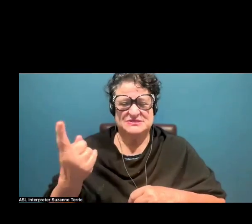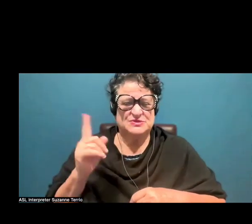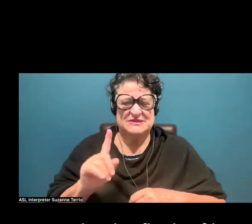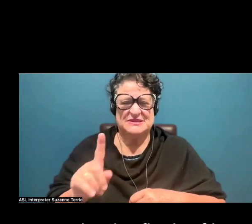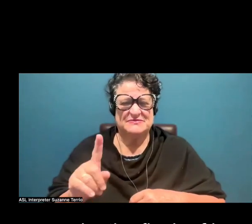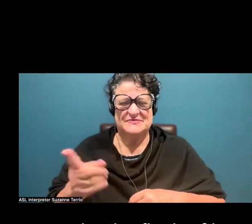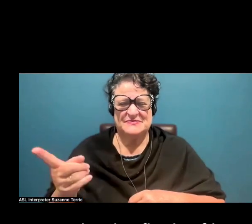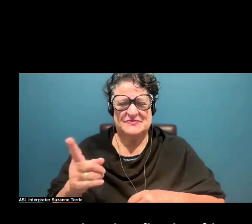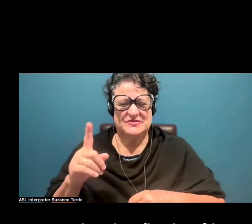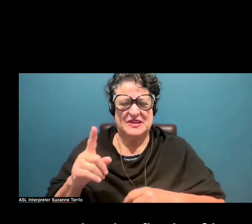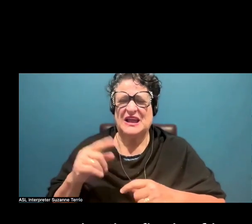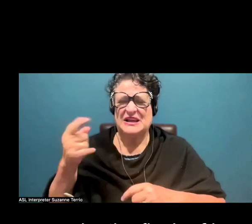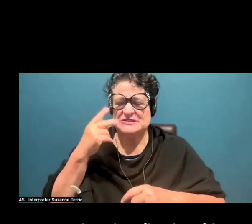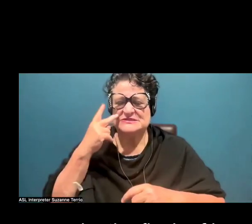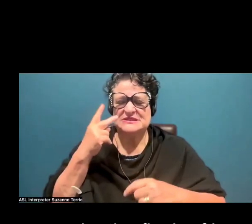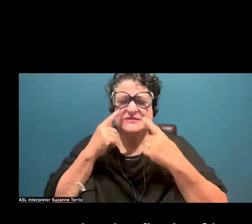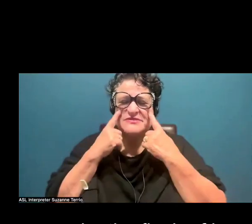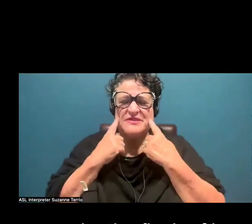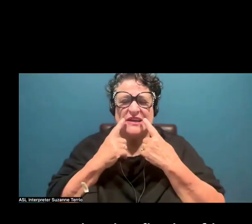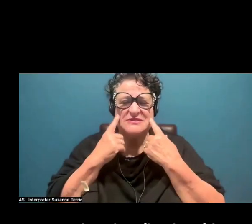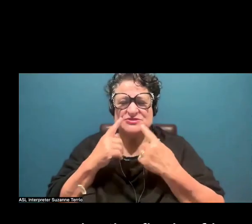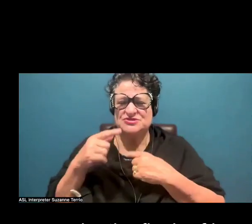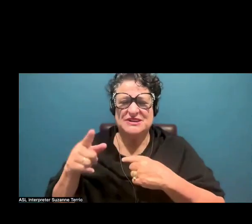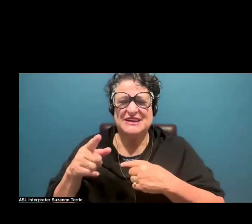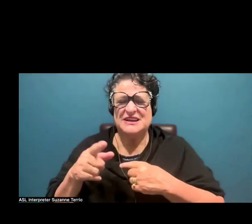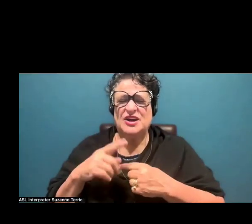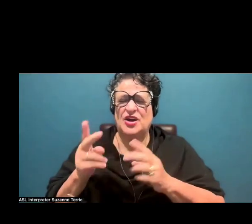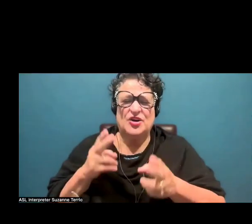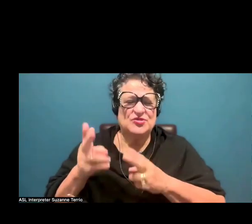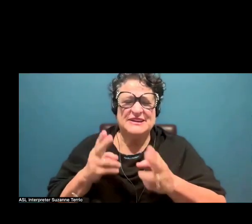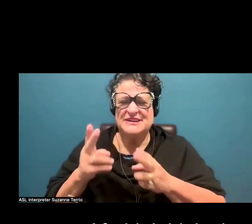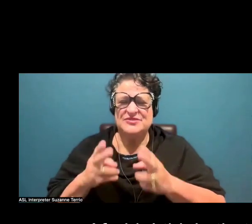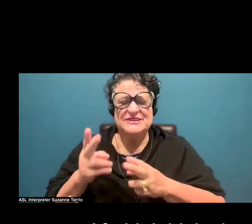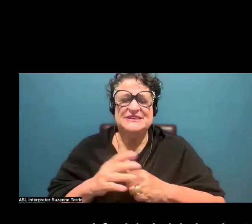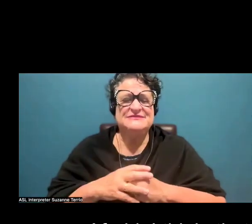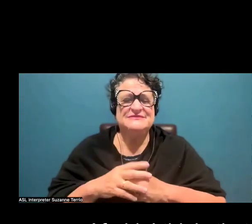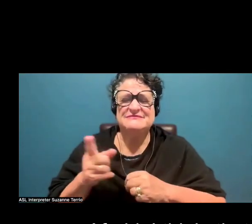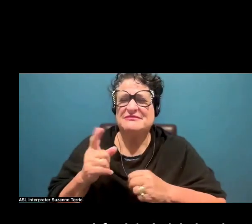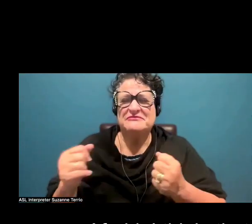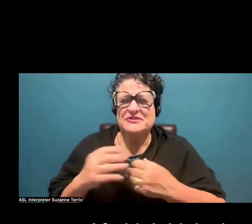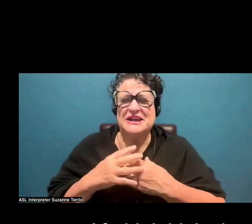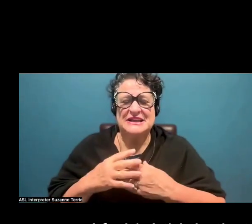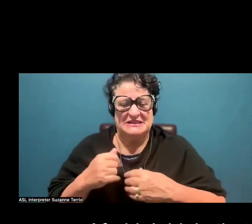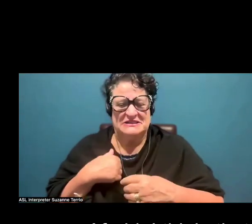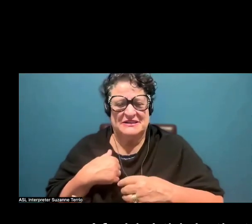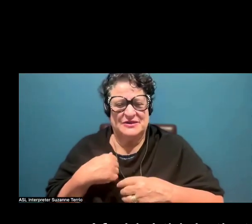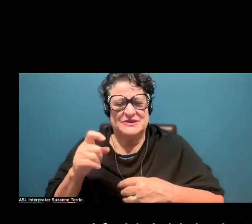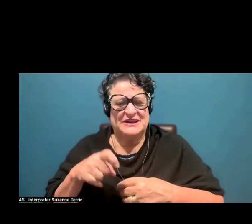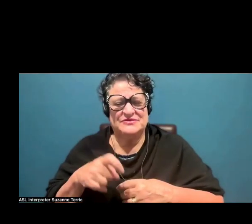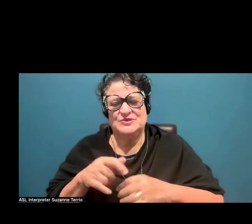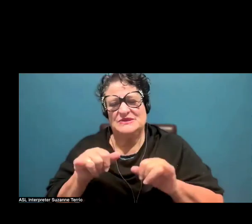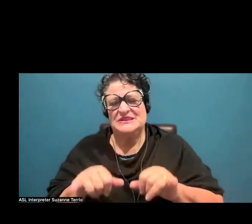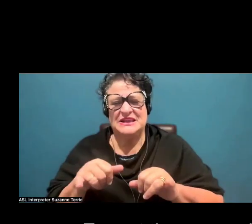tell by the flush of her cheeks as she burst onto the deck that she'd hurried the whole way. Afraid, I think, that I would have to do this all